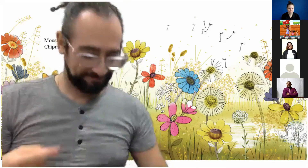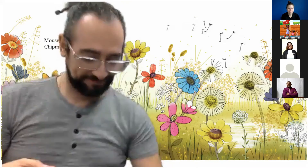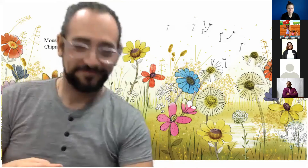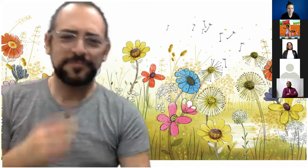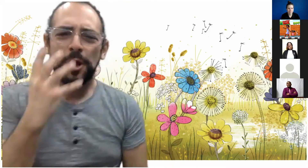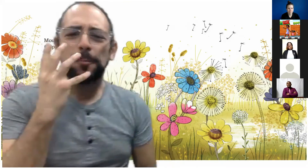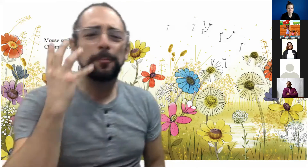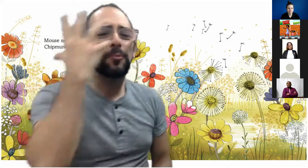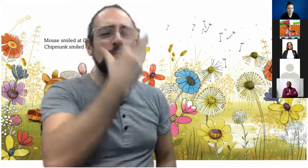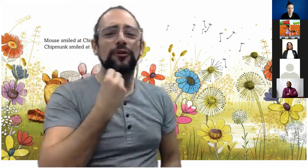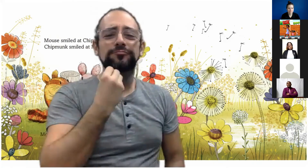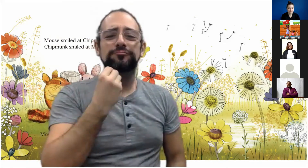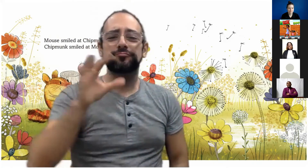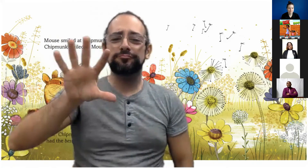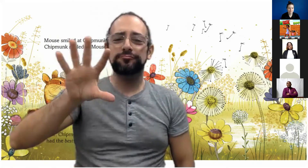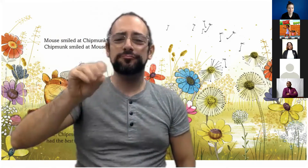Beautiful.